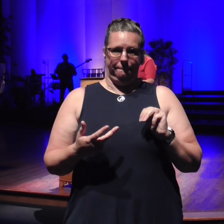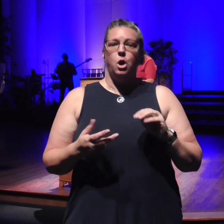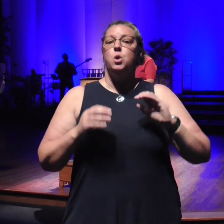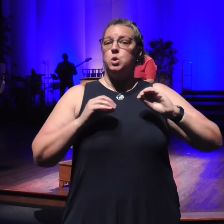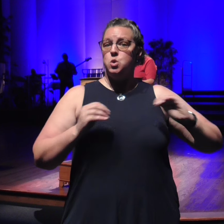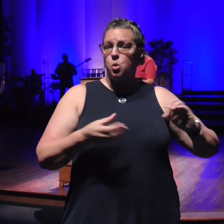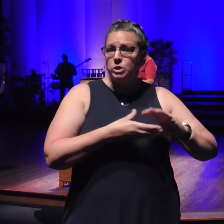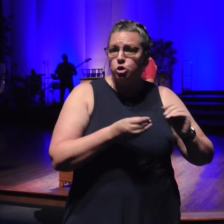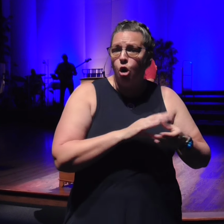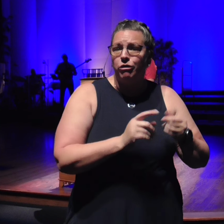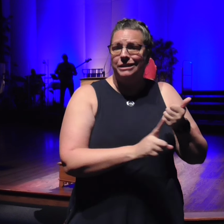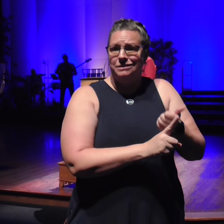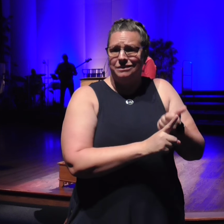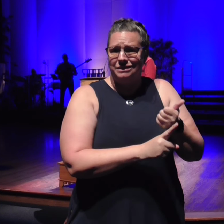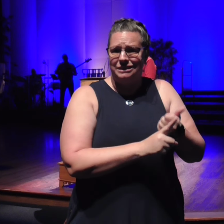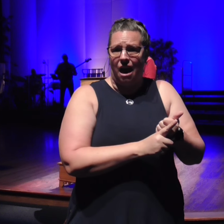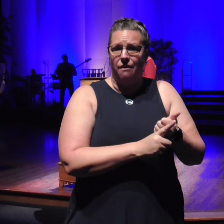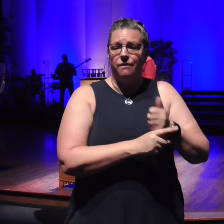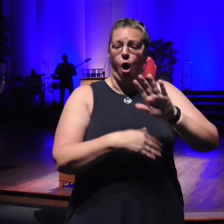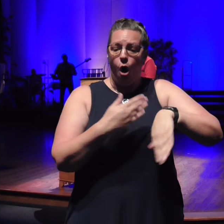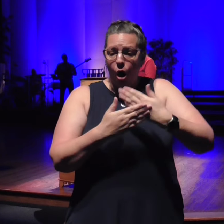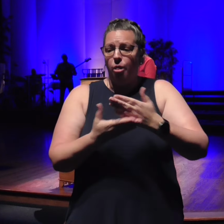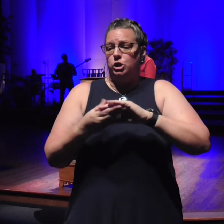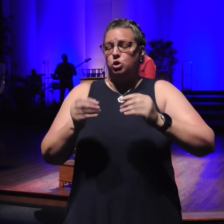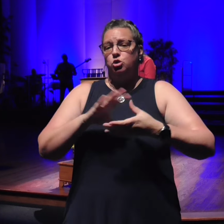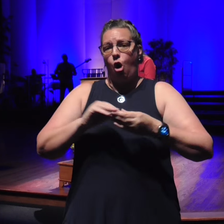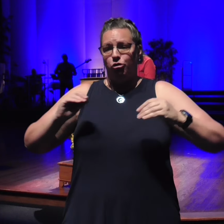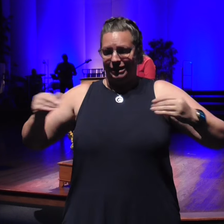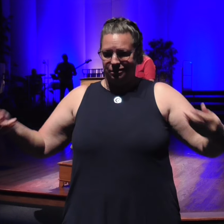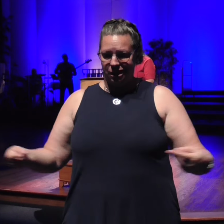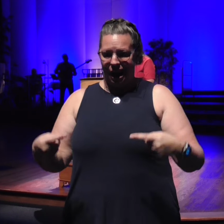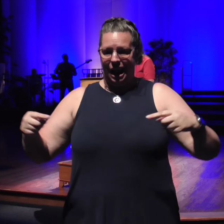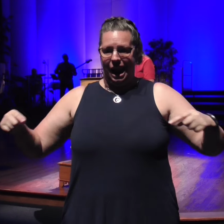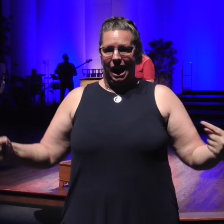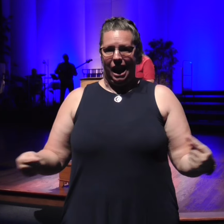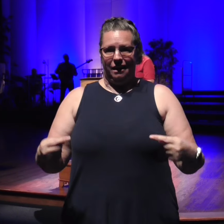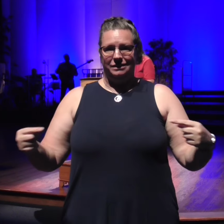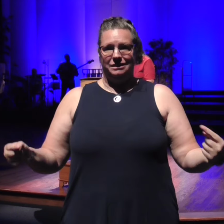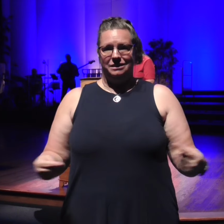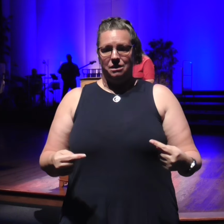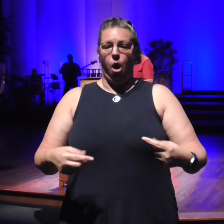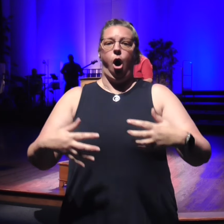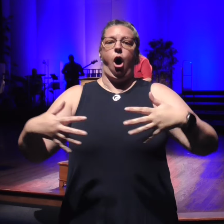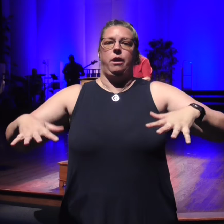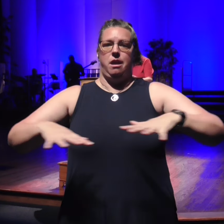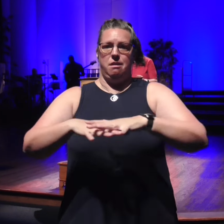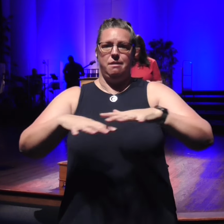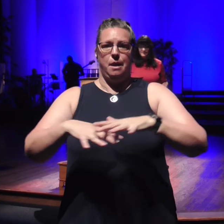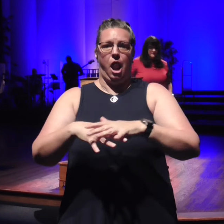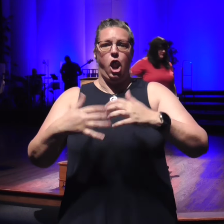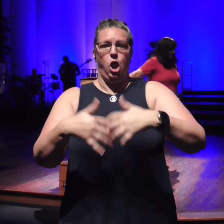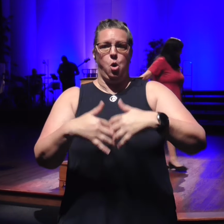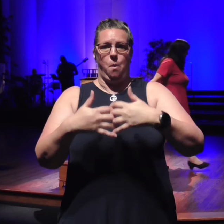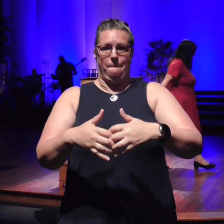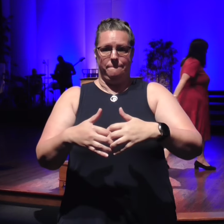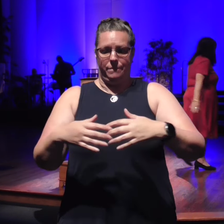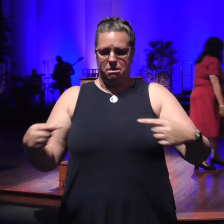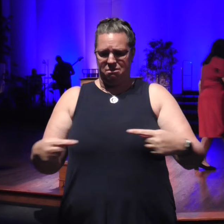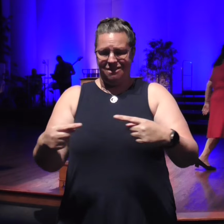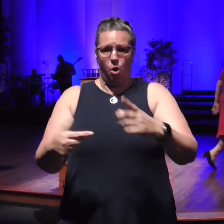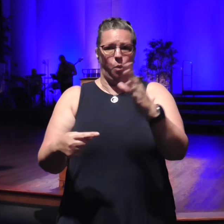connect like threads on a loom, interwoven in ways we never realize."